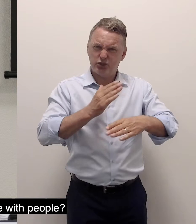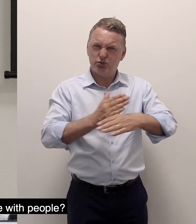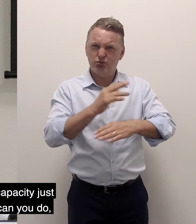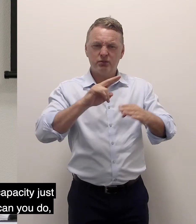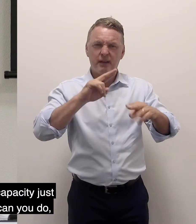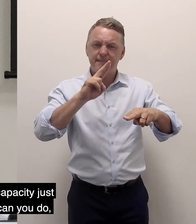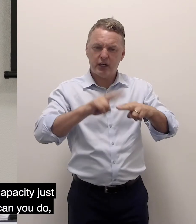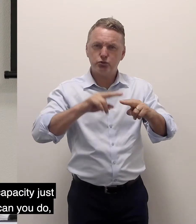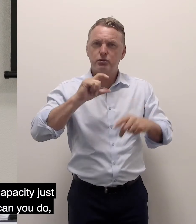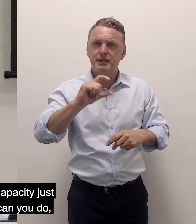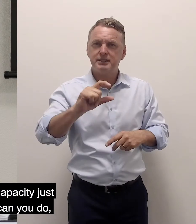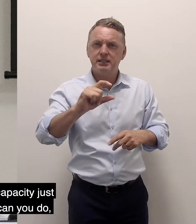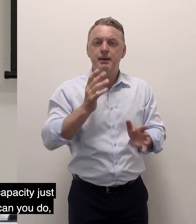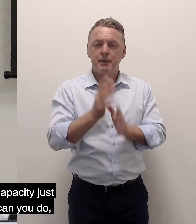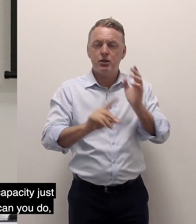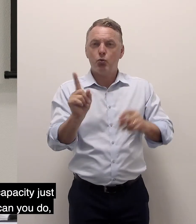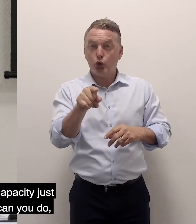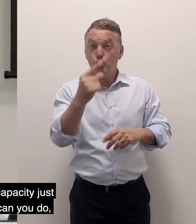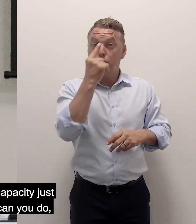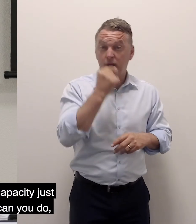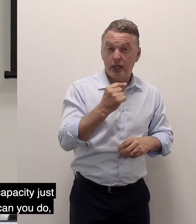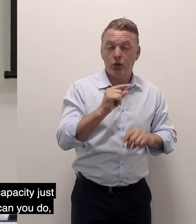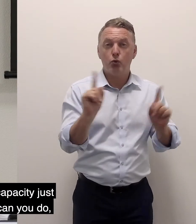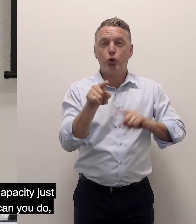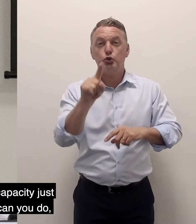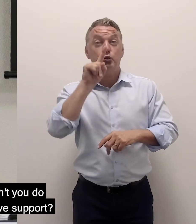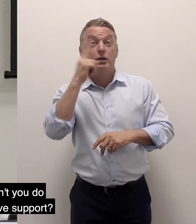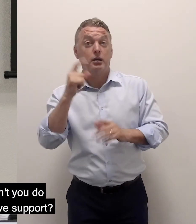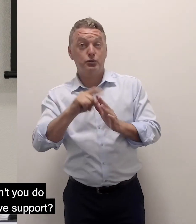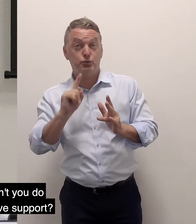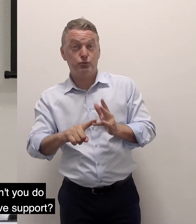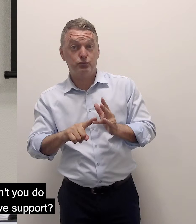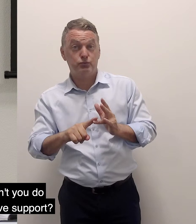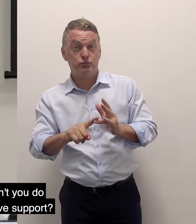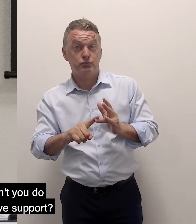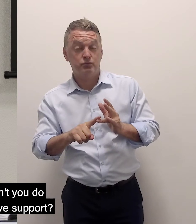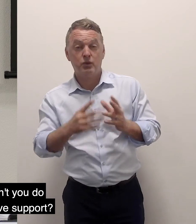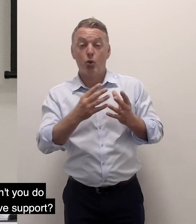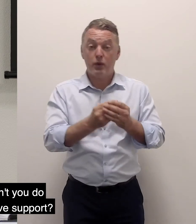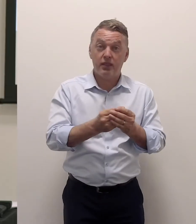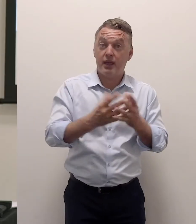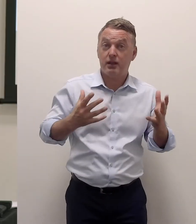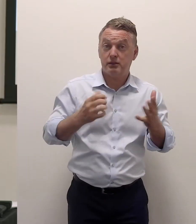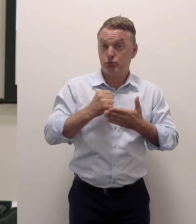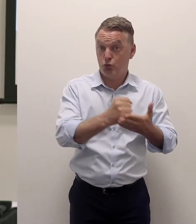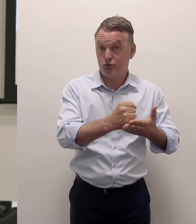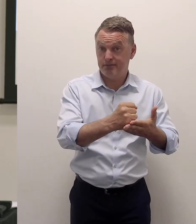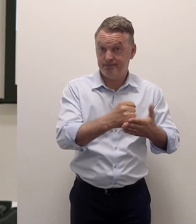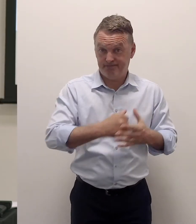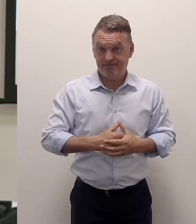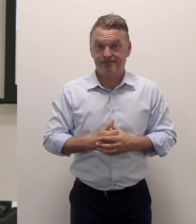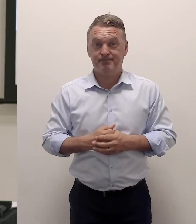with people? So functional capacity just means what can you do and what can't you do unless you have support.